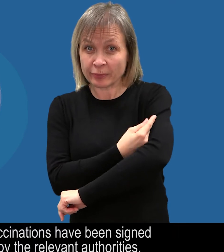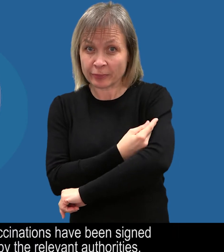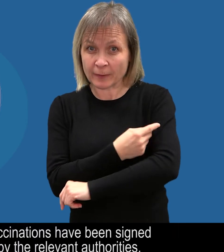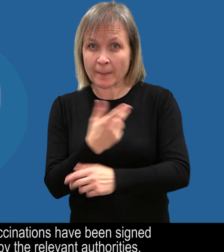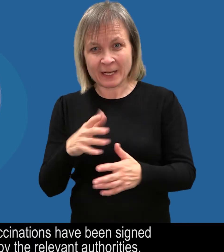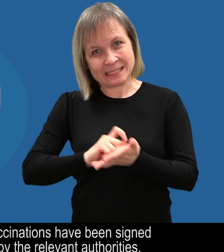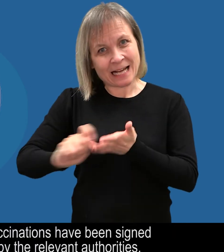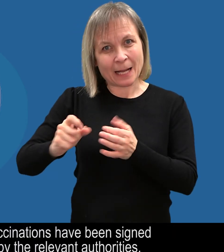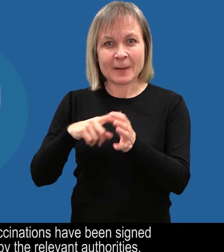relevant authorities.